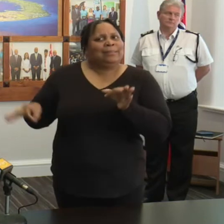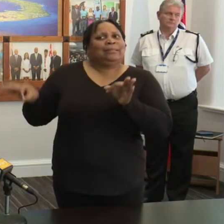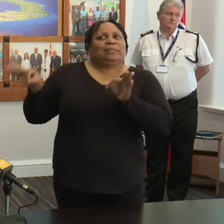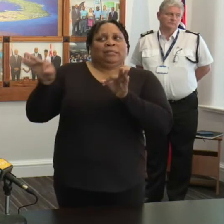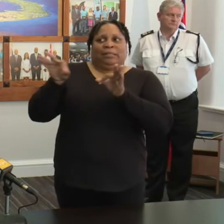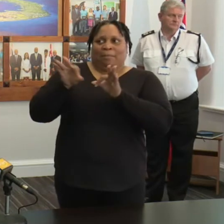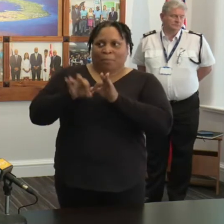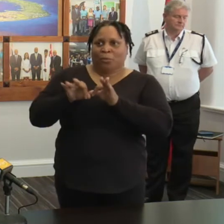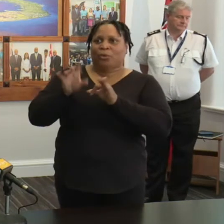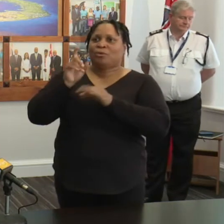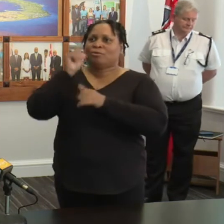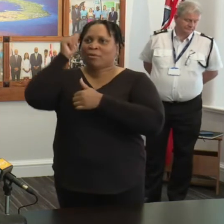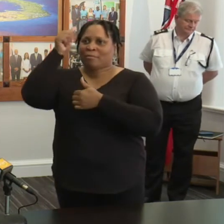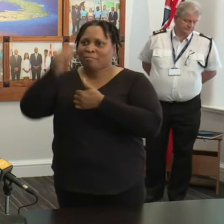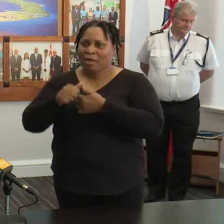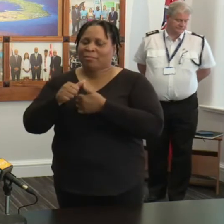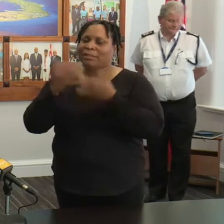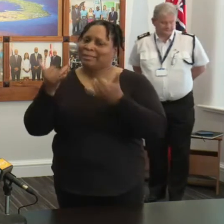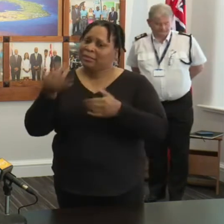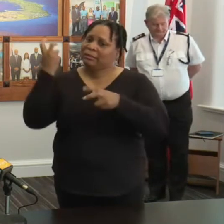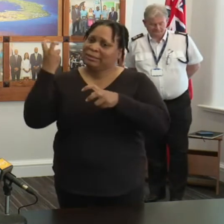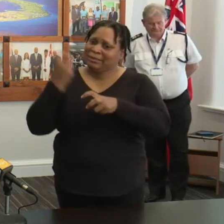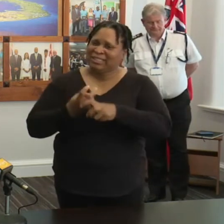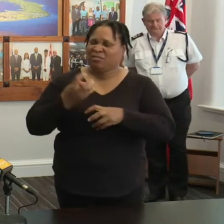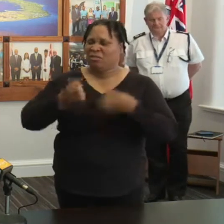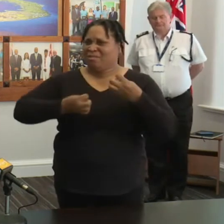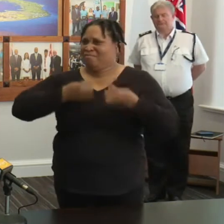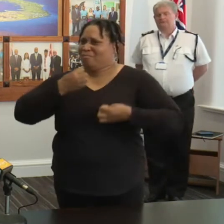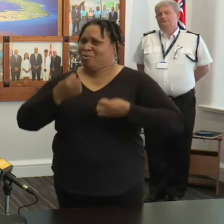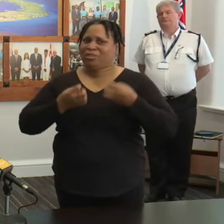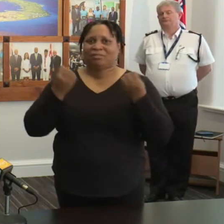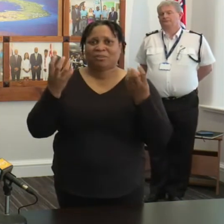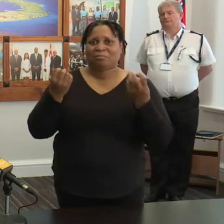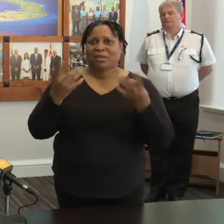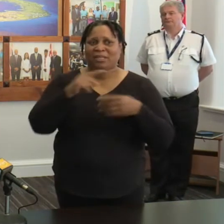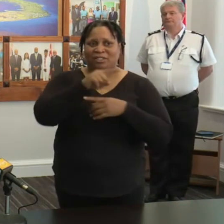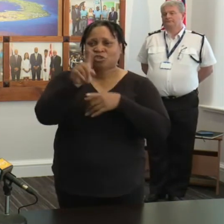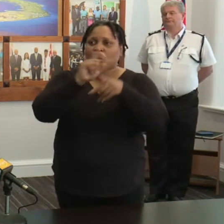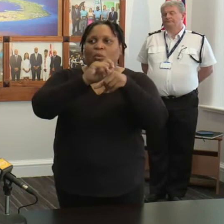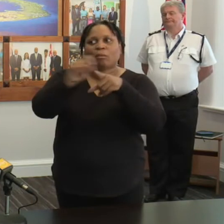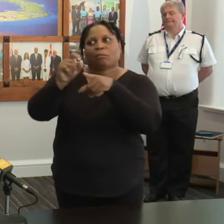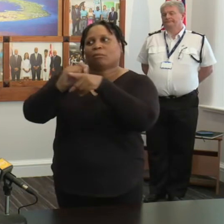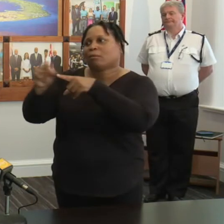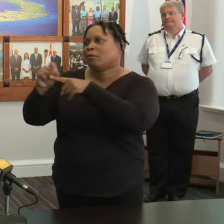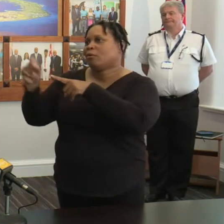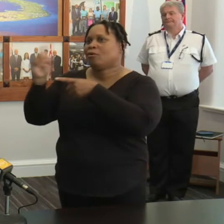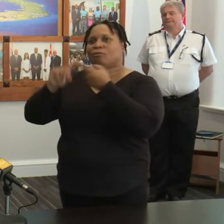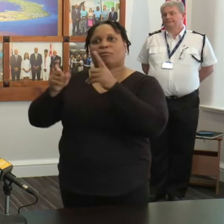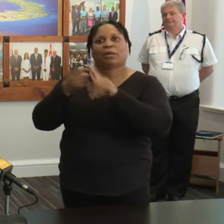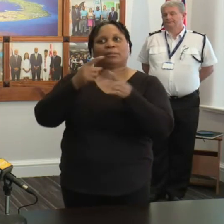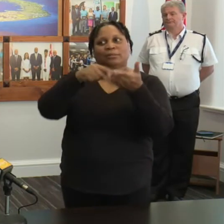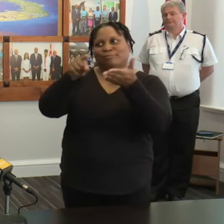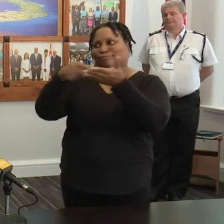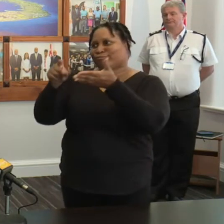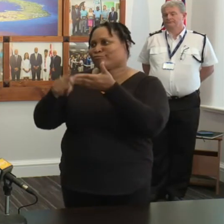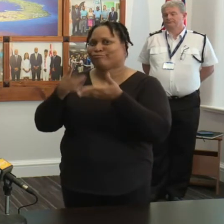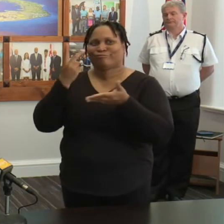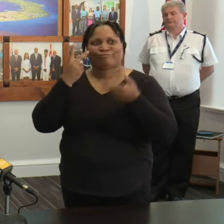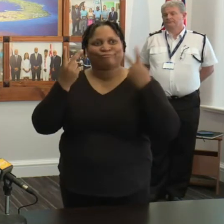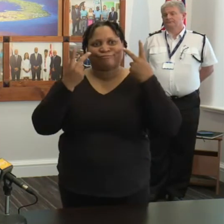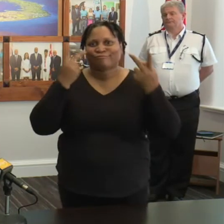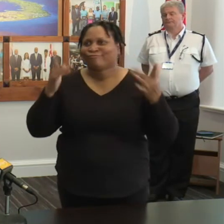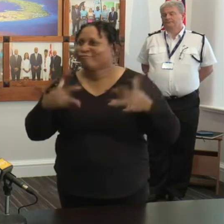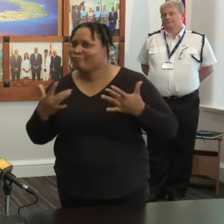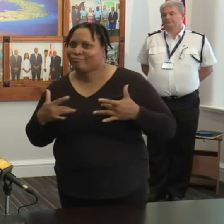Remember, it is a difficult time emotionally for many. So give that call to your friends, check in with them, and let's make sure as